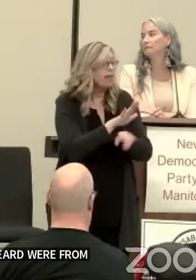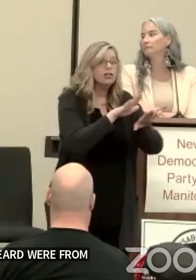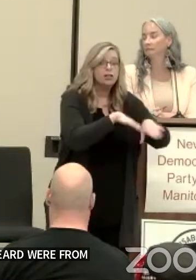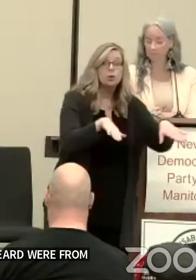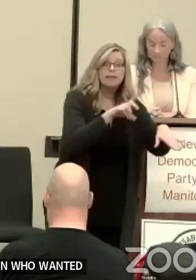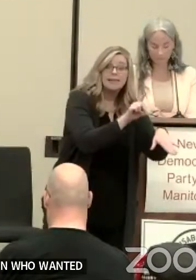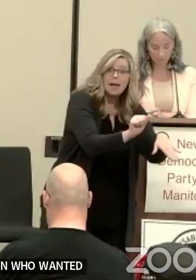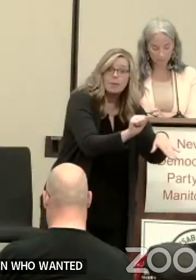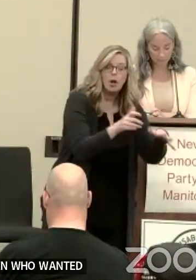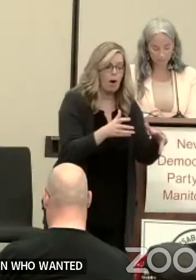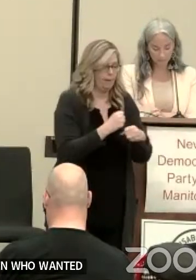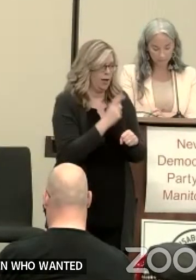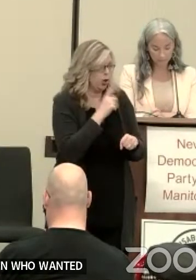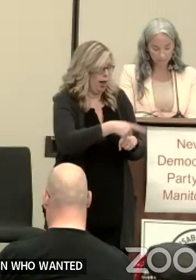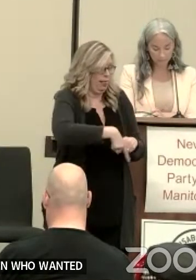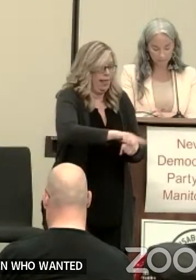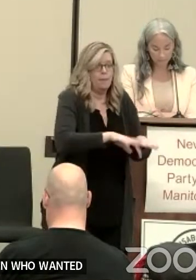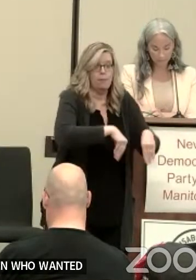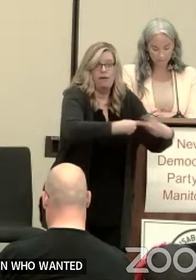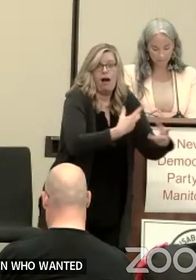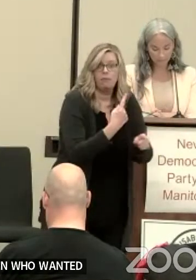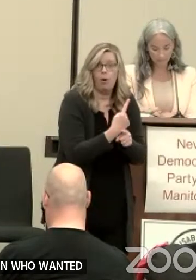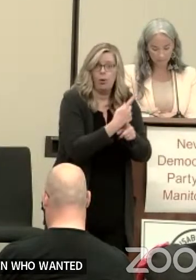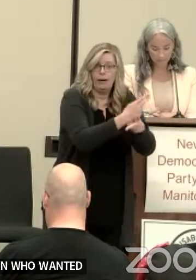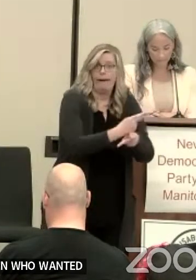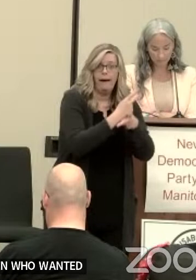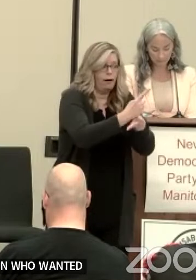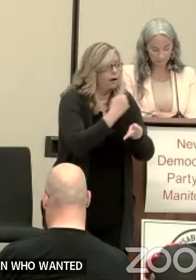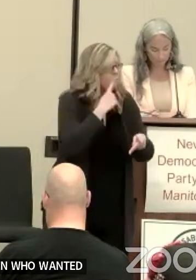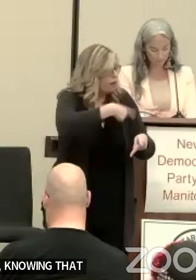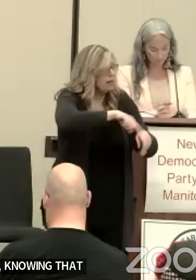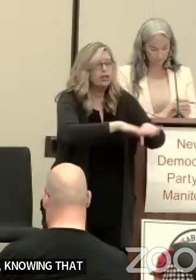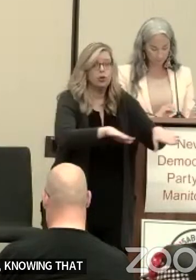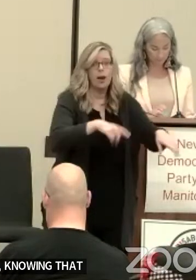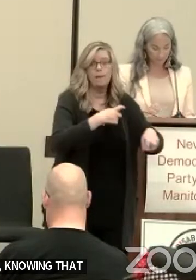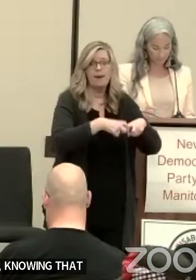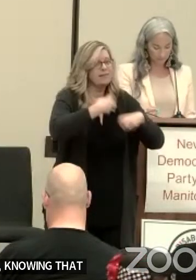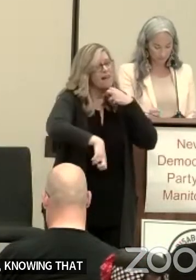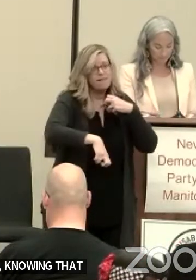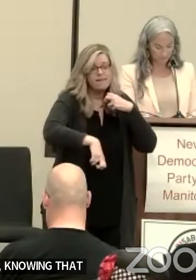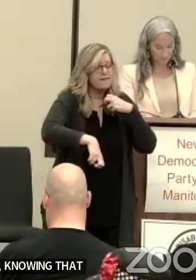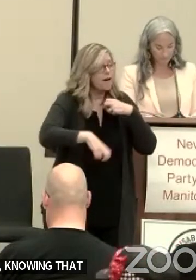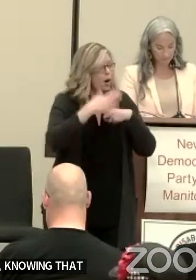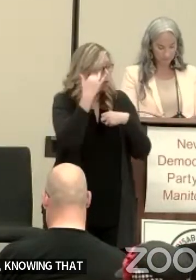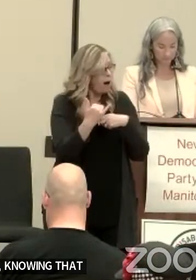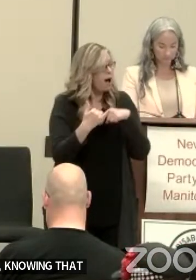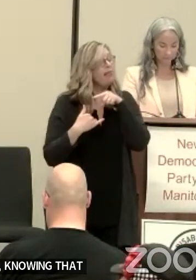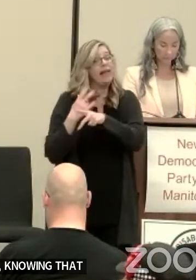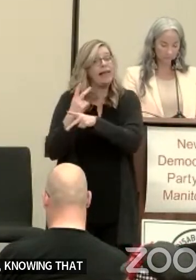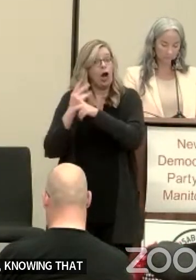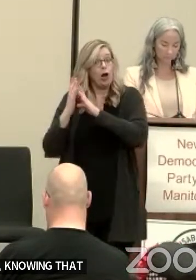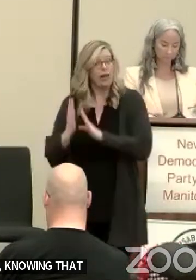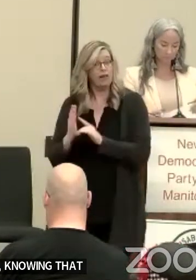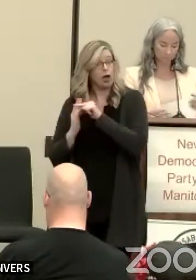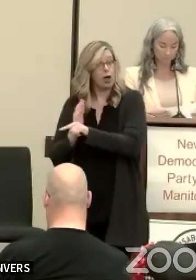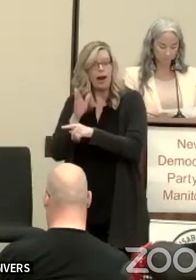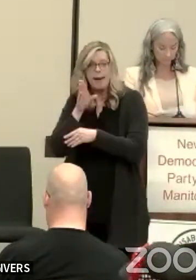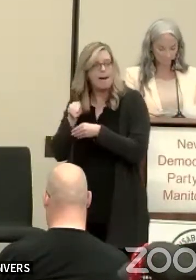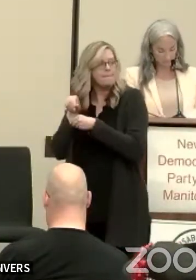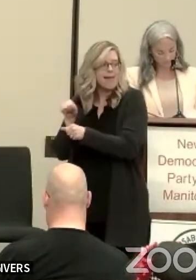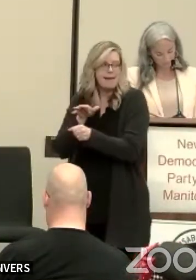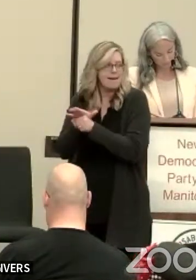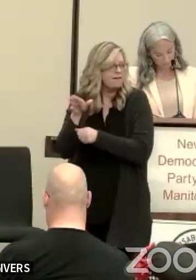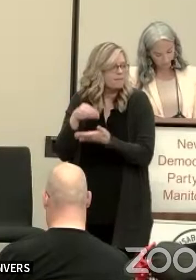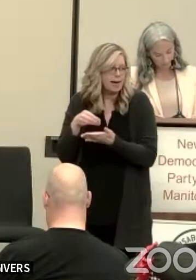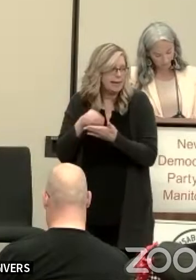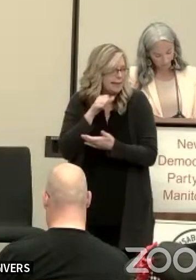for, knowing that it was very difficult because caregivers aren't really paid enough, and making sure that there's a stability